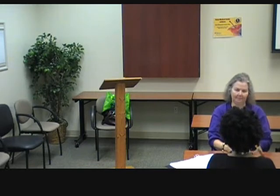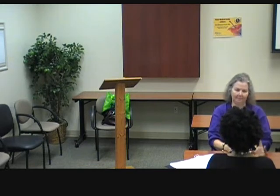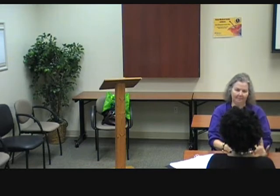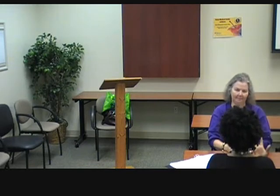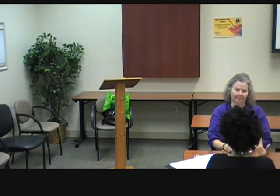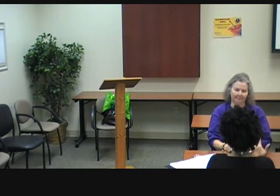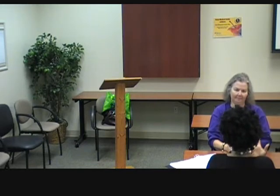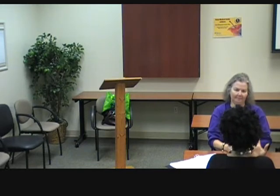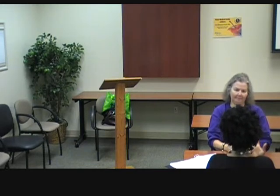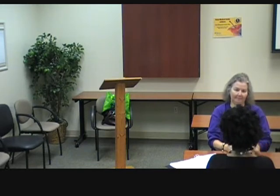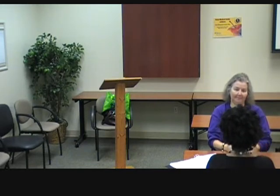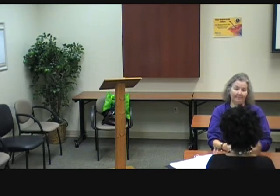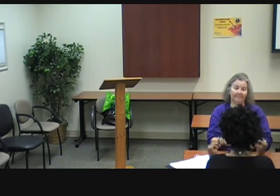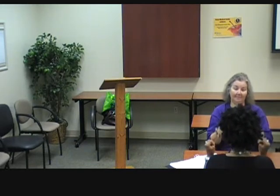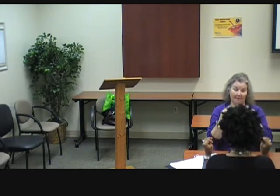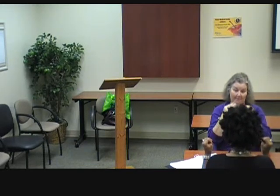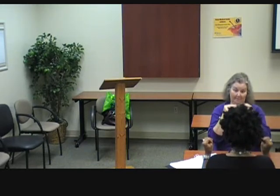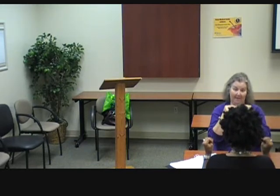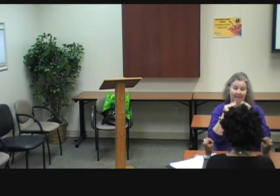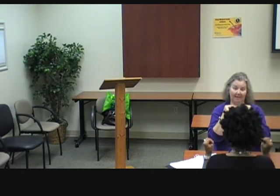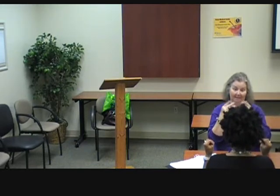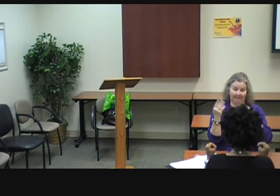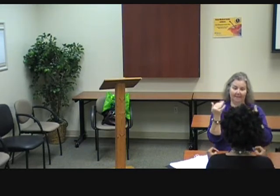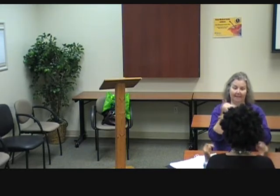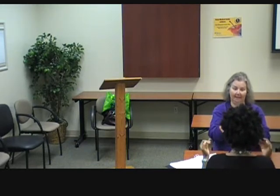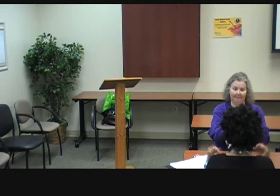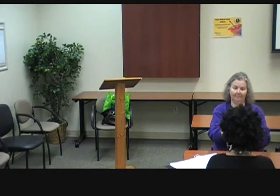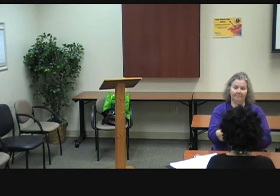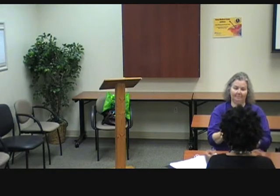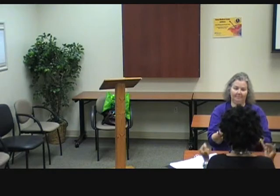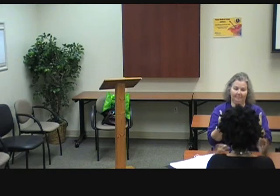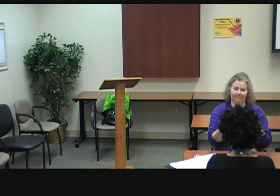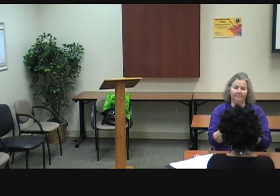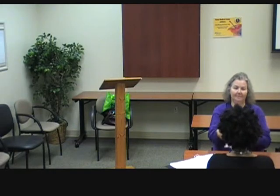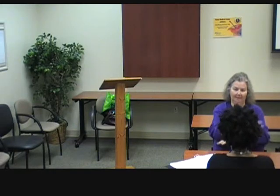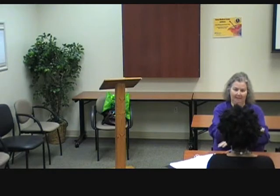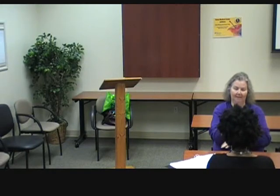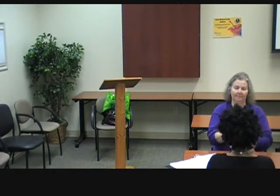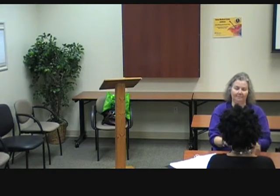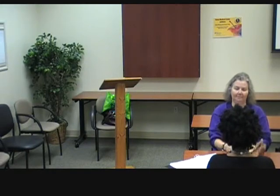Sure. He is, he's location, Black and he white. tries the location too.